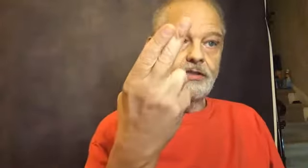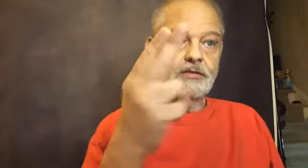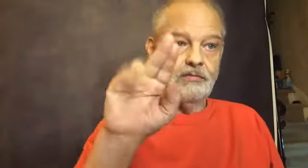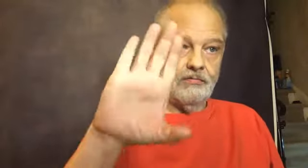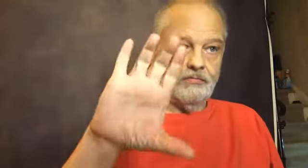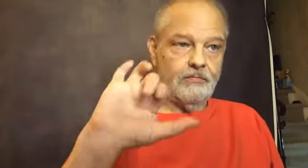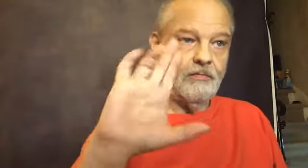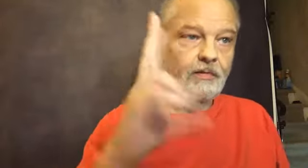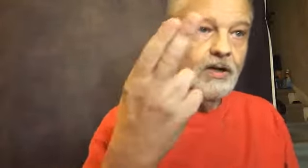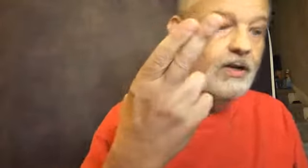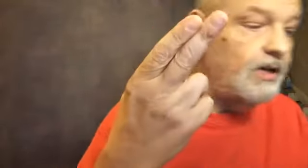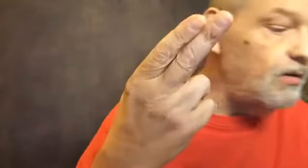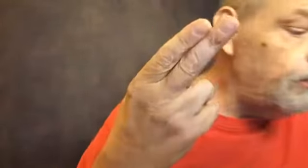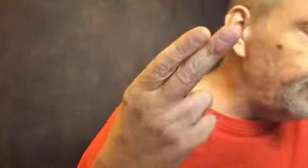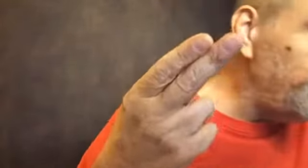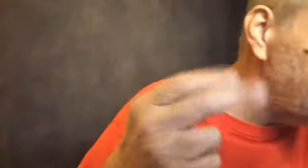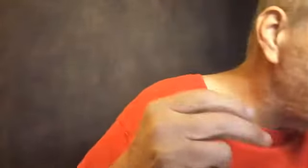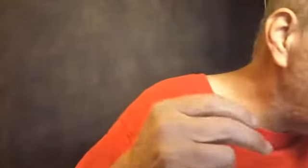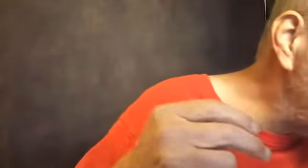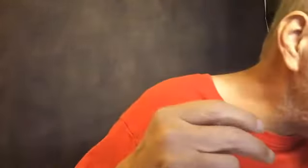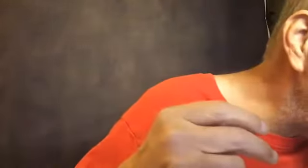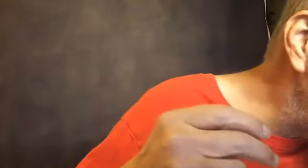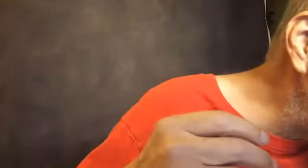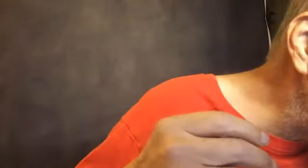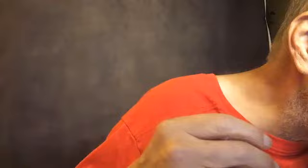just beach.